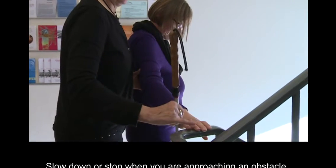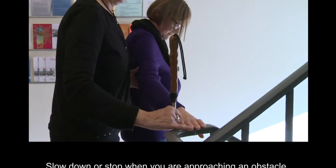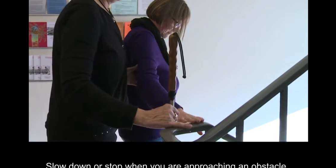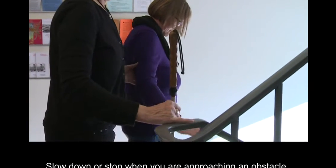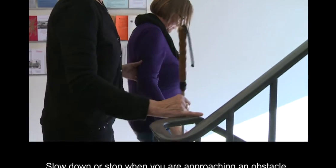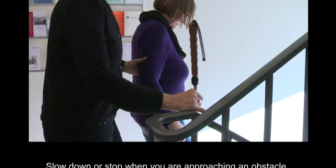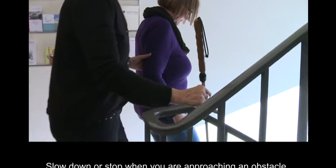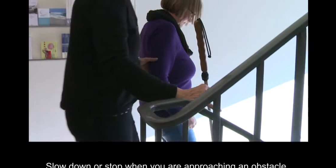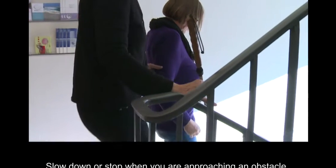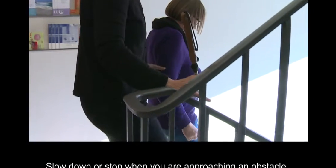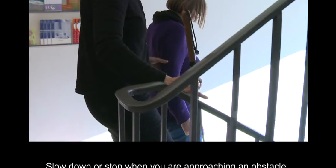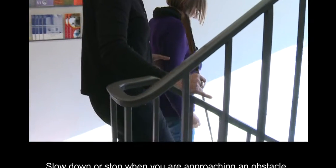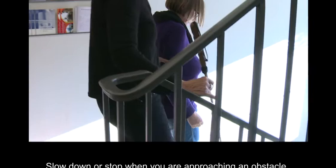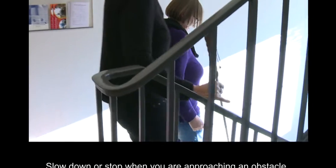and automatically walk behind you.